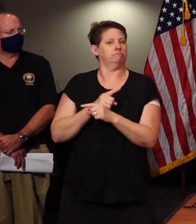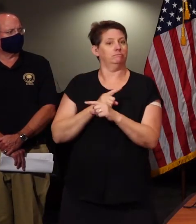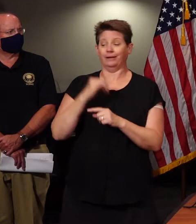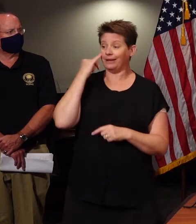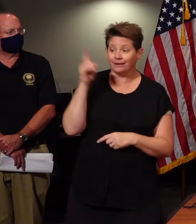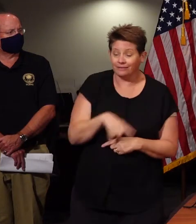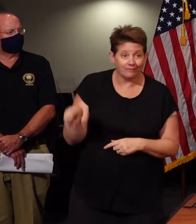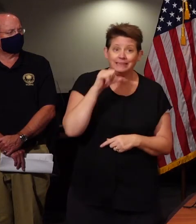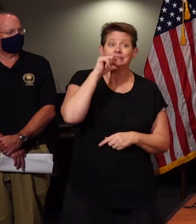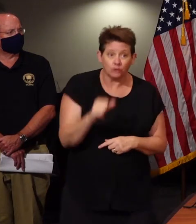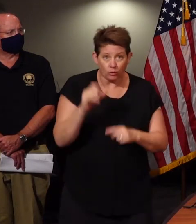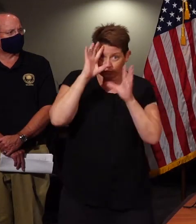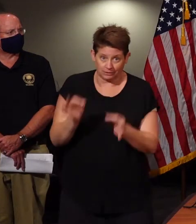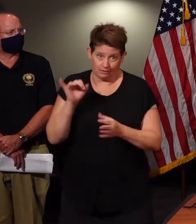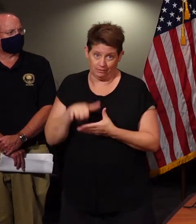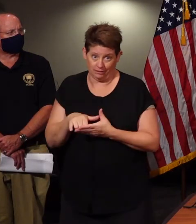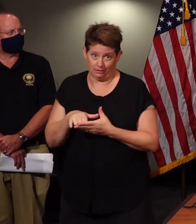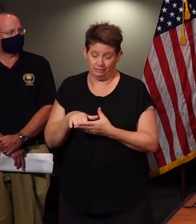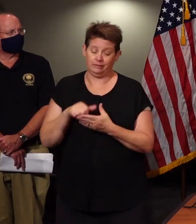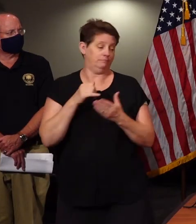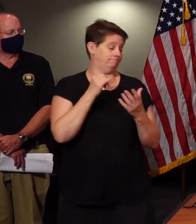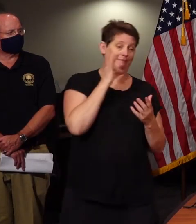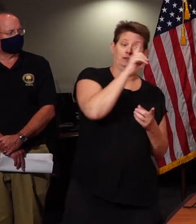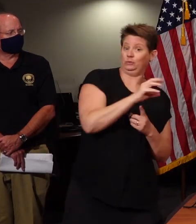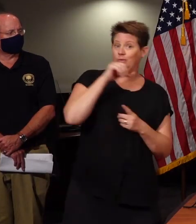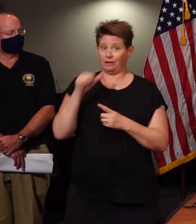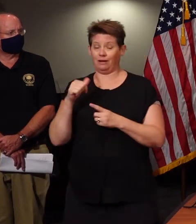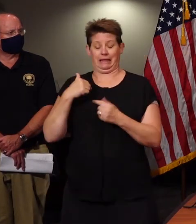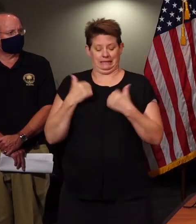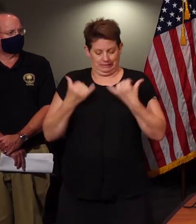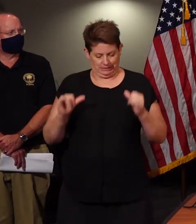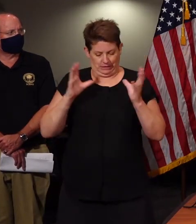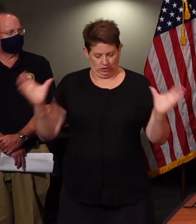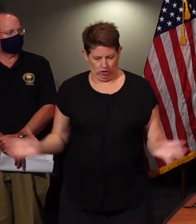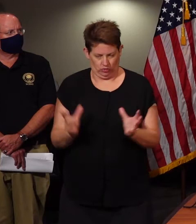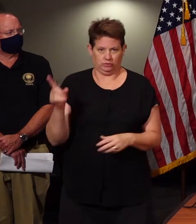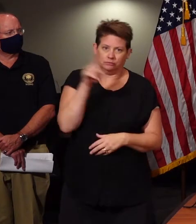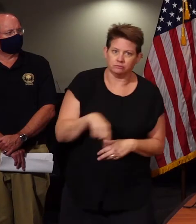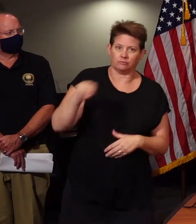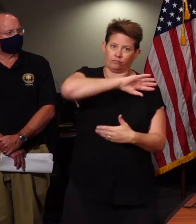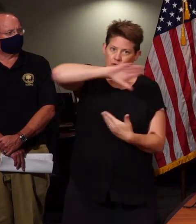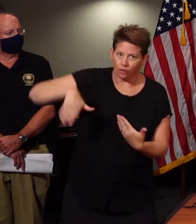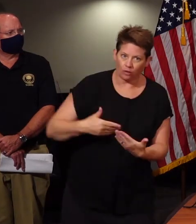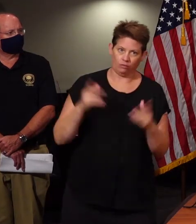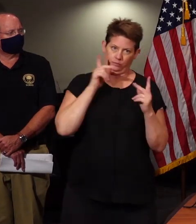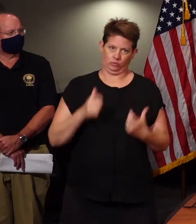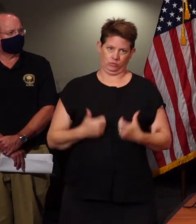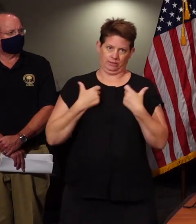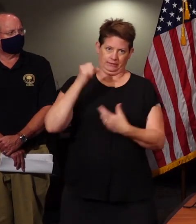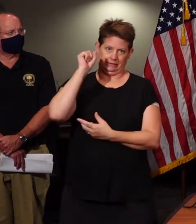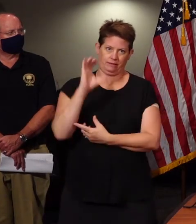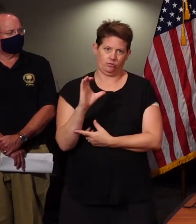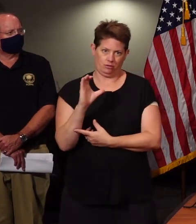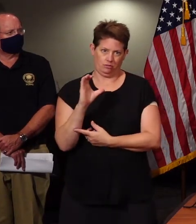don't, even if they do, even if they don't, I urge every South Carolinian to remember that if these numbers continue